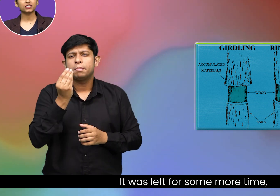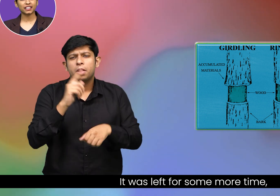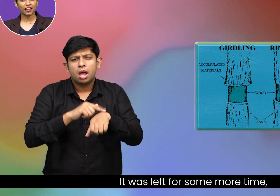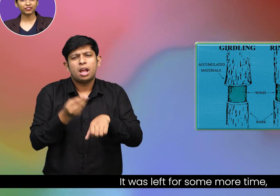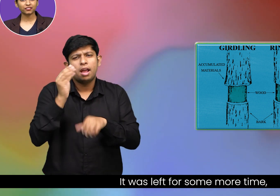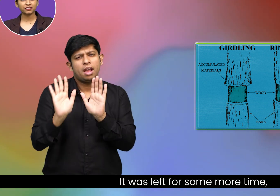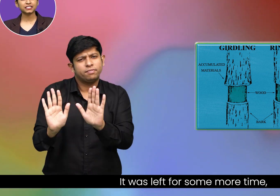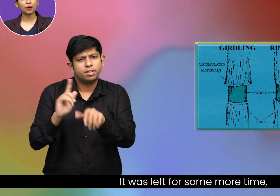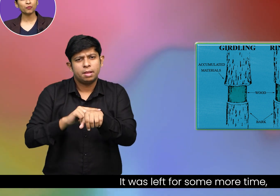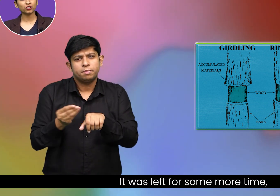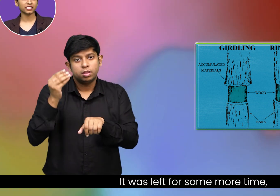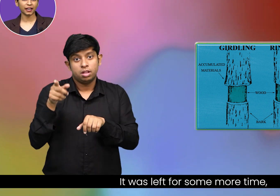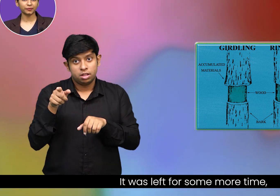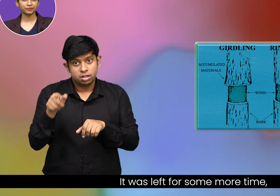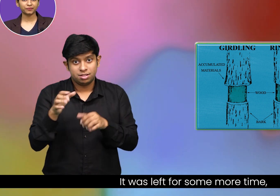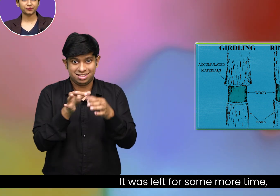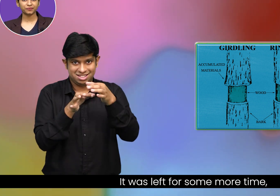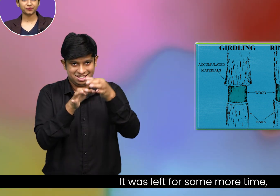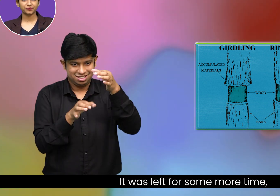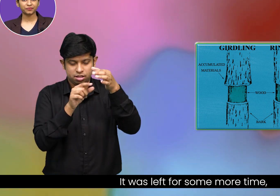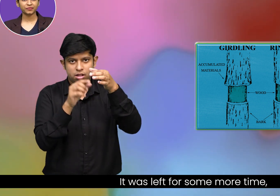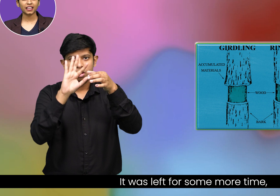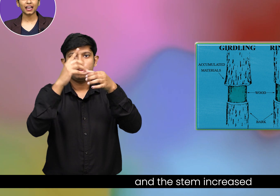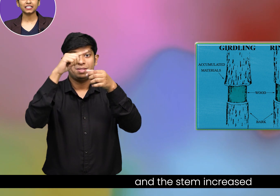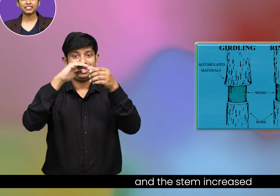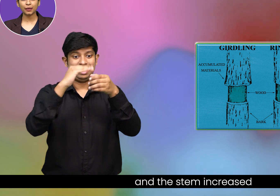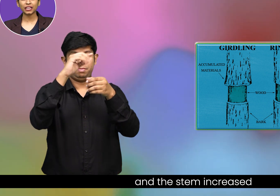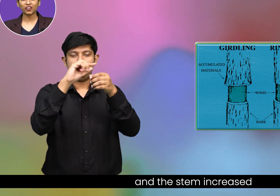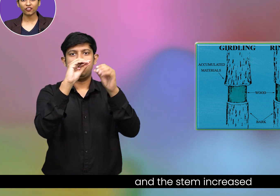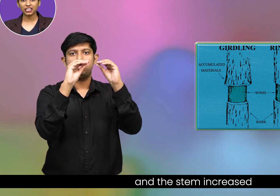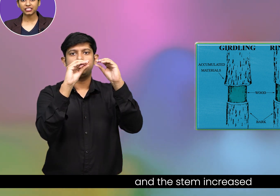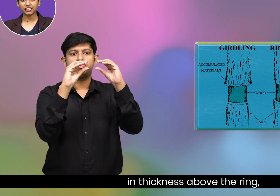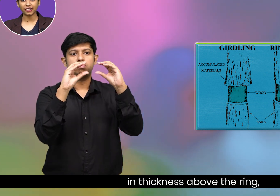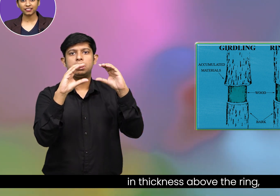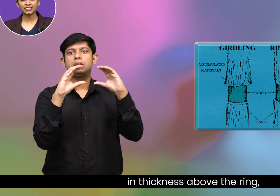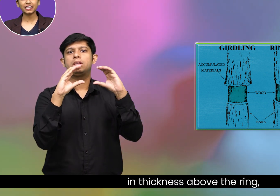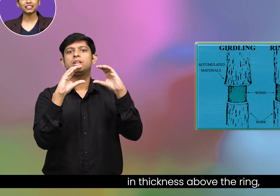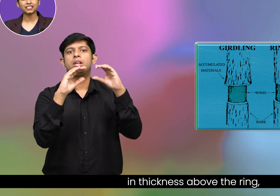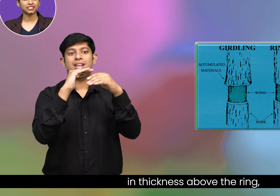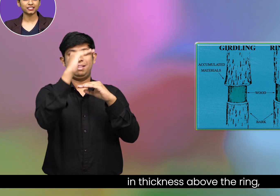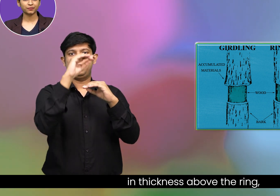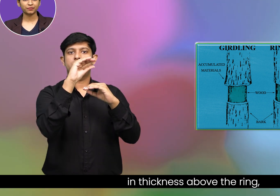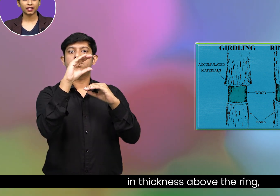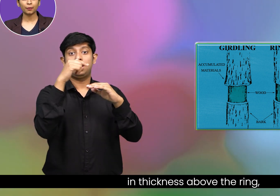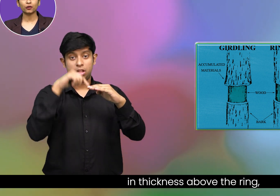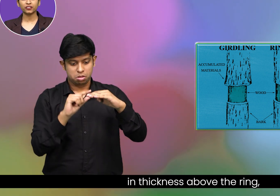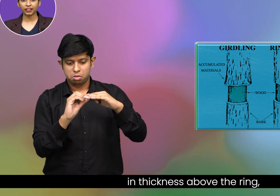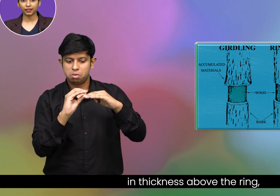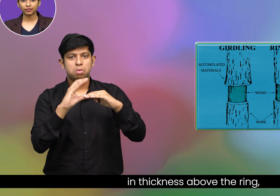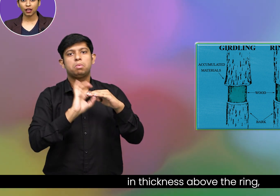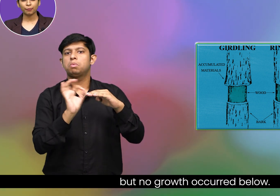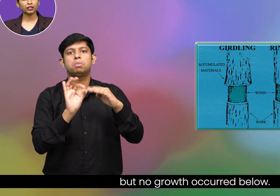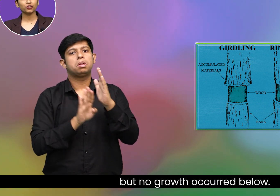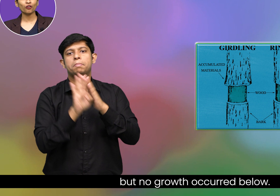It was left for some more time, and the stem increased in thickness above the